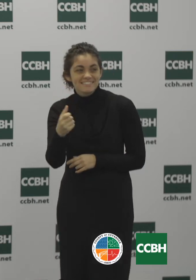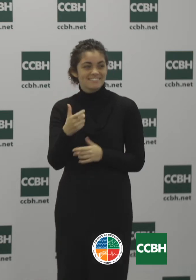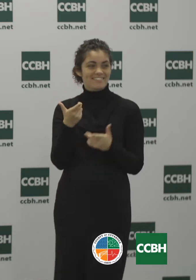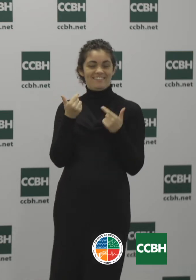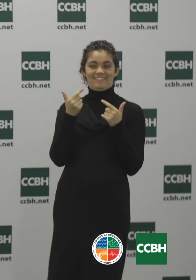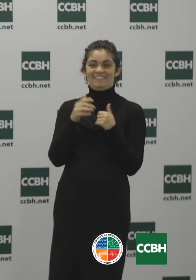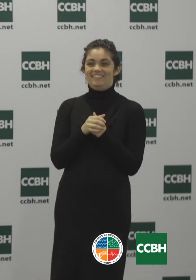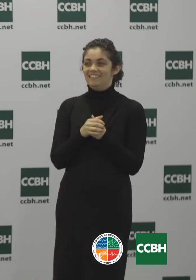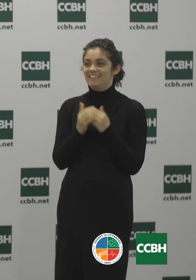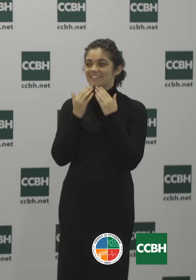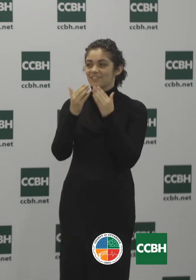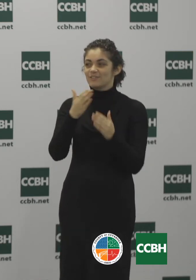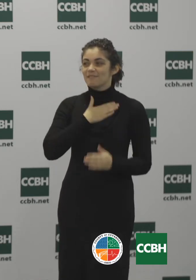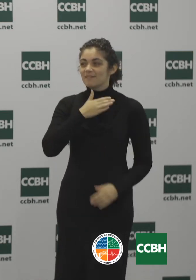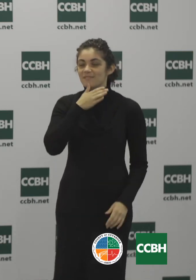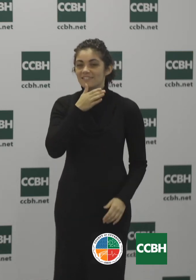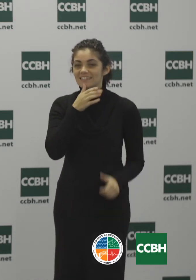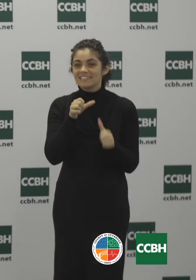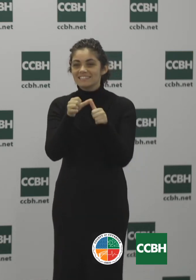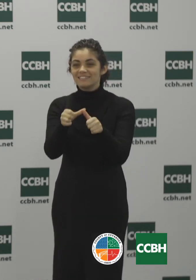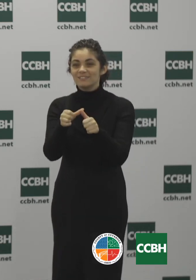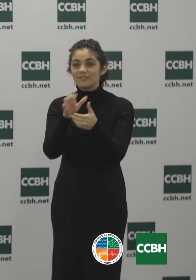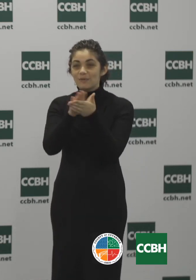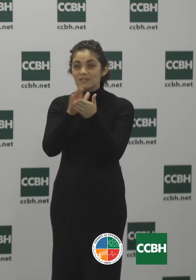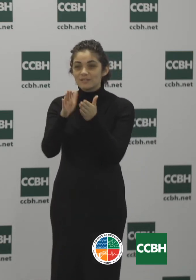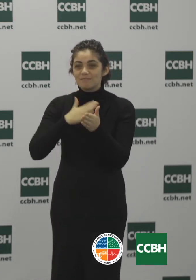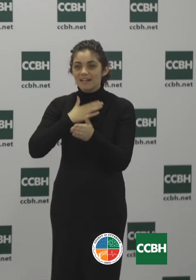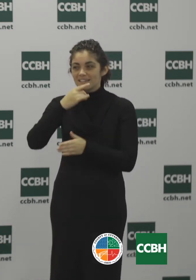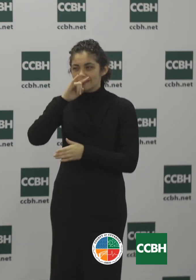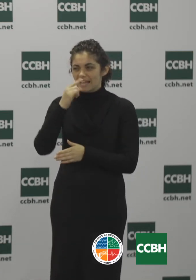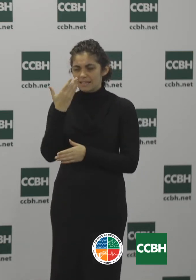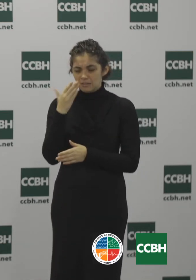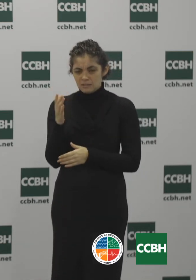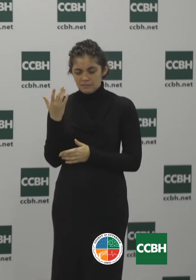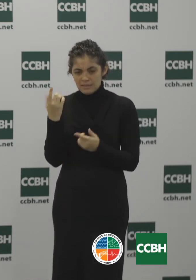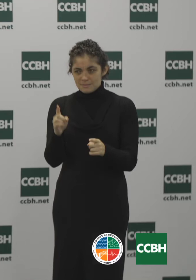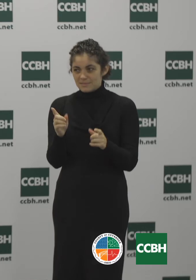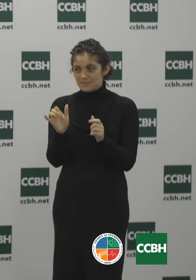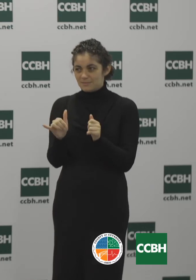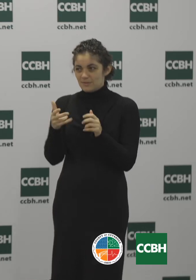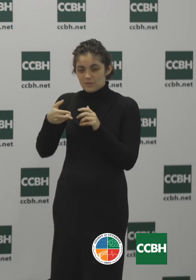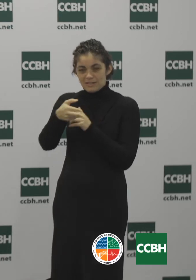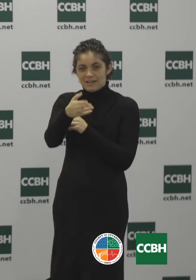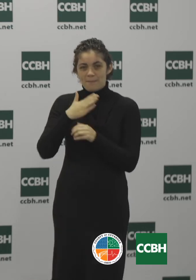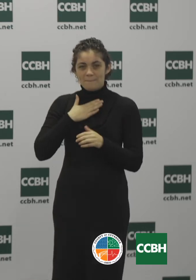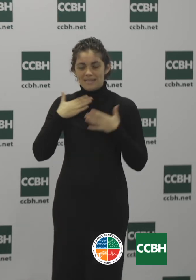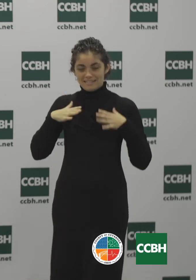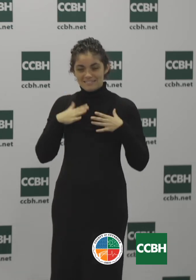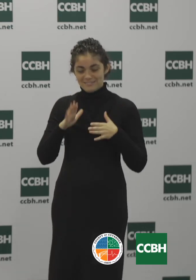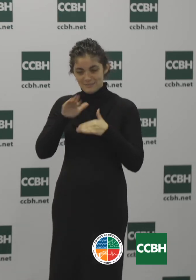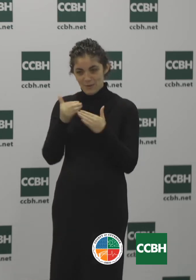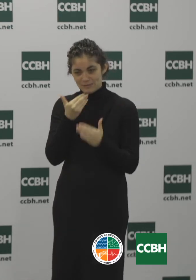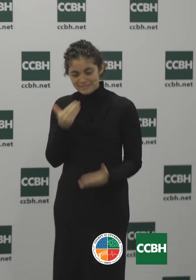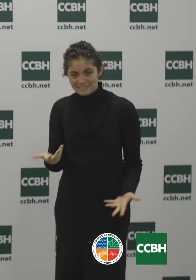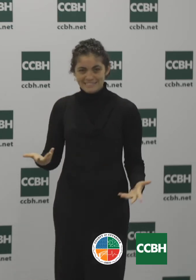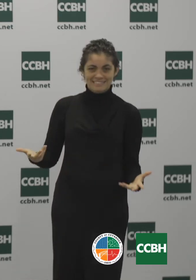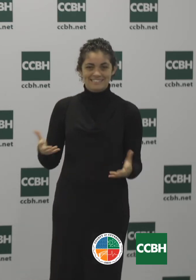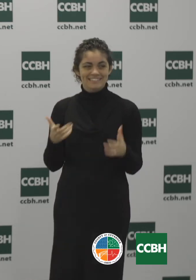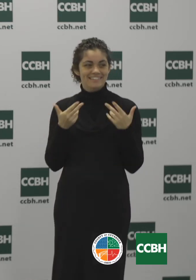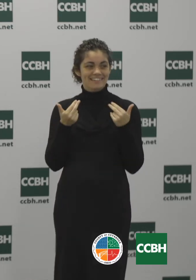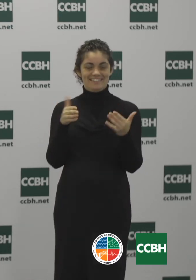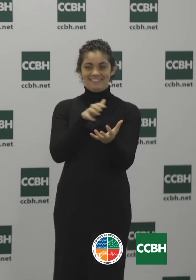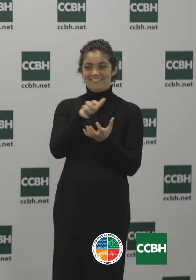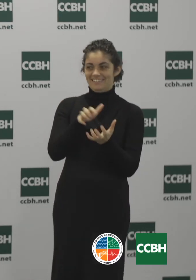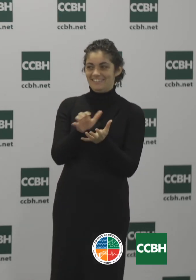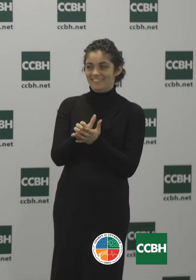So thank you to my mom who keeps watching our kids, but I'm not sure what she was doing when my daughter was cutting up her clothes, but it's all good. I'm gonna